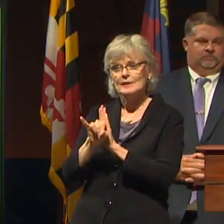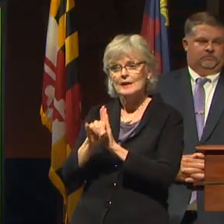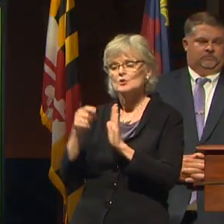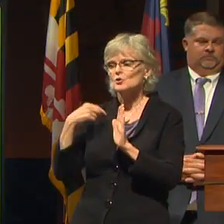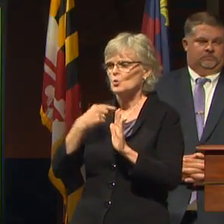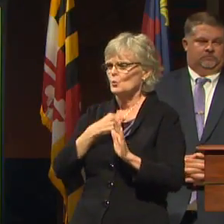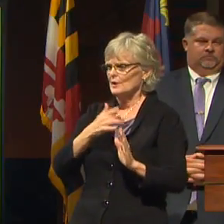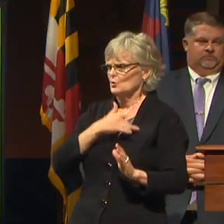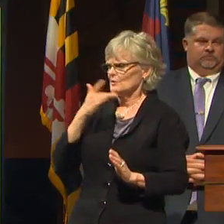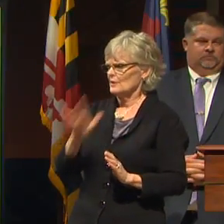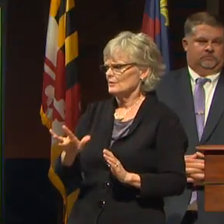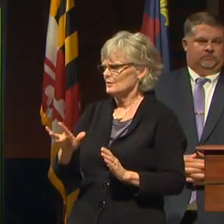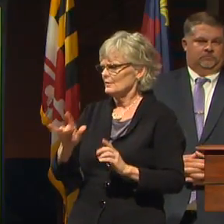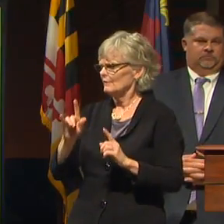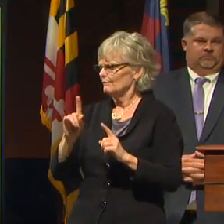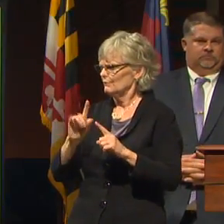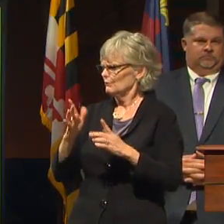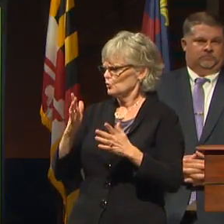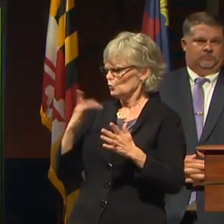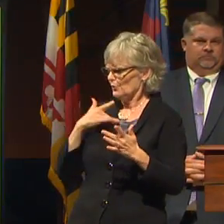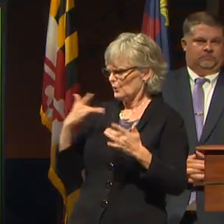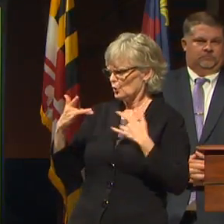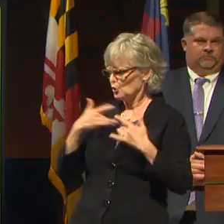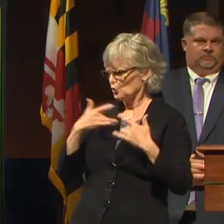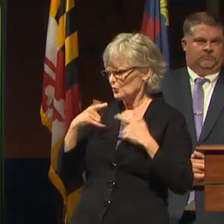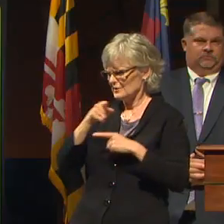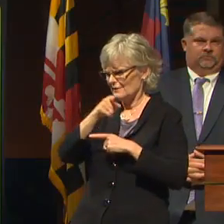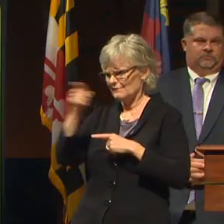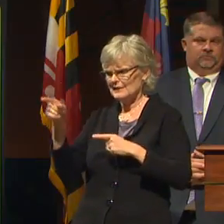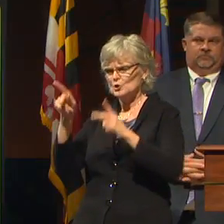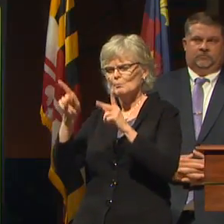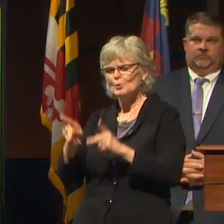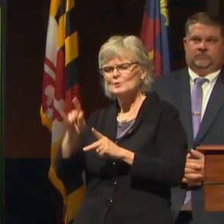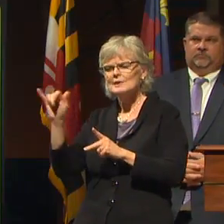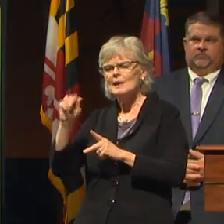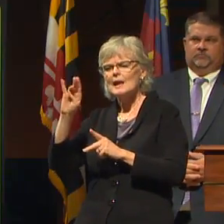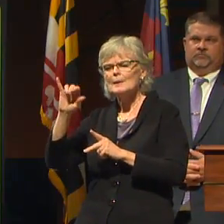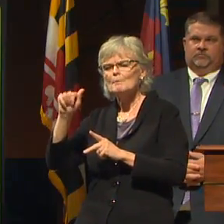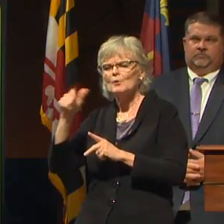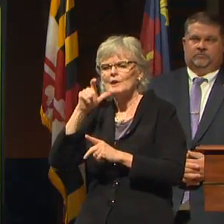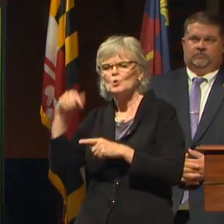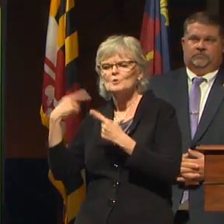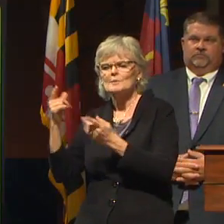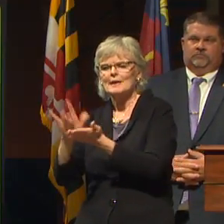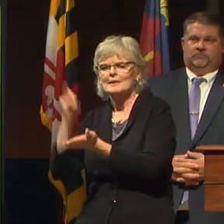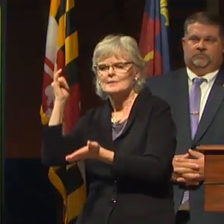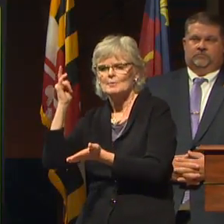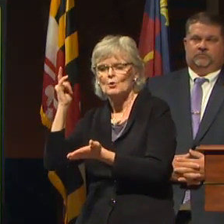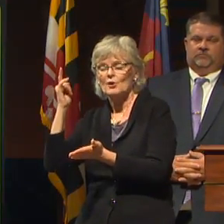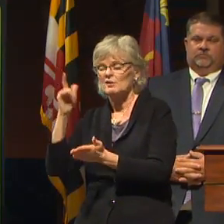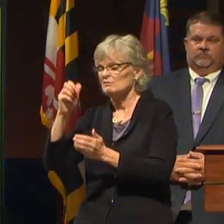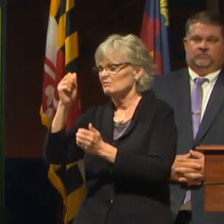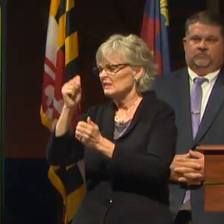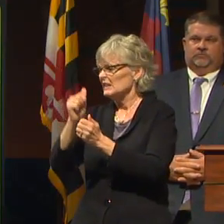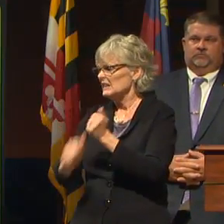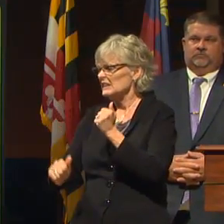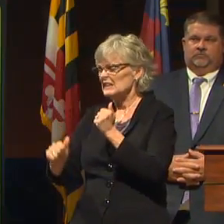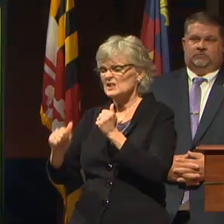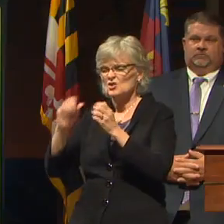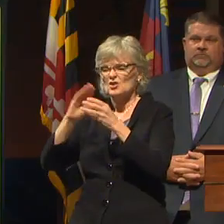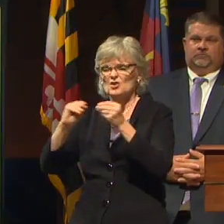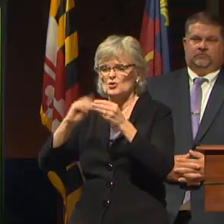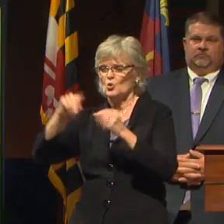acutely sensitive to the concerns of each exploited individual like Maria. No two tragic stories are ever precisely